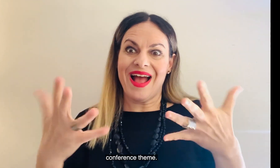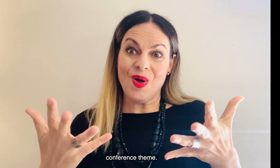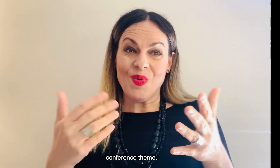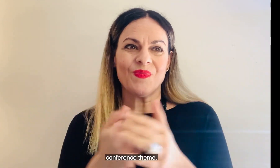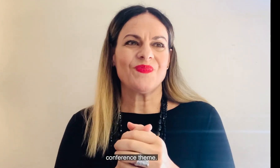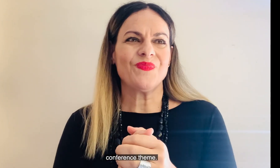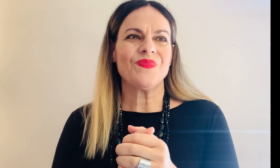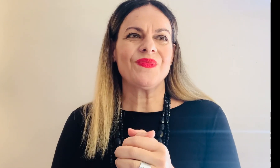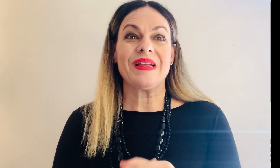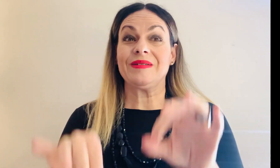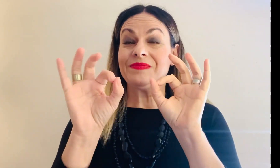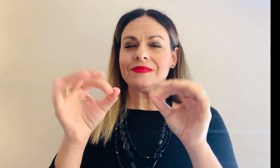theme.